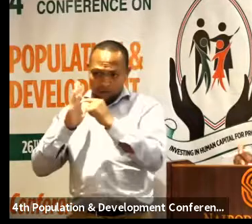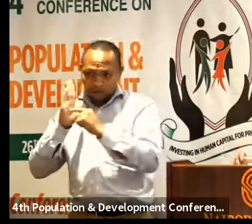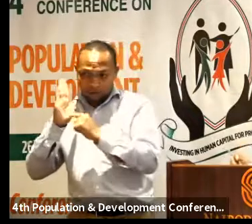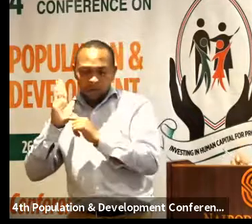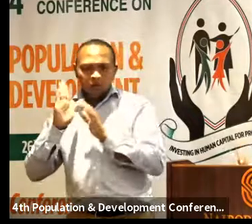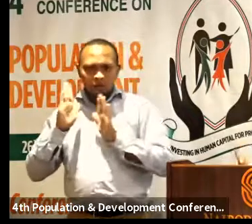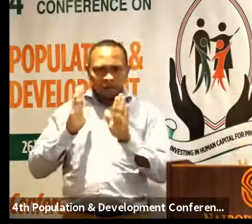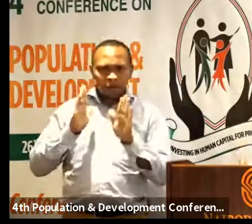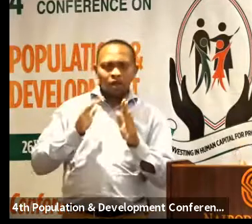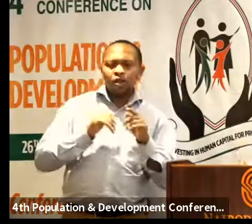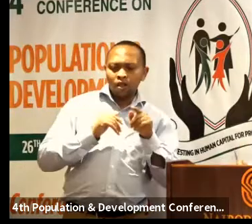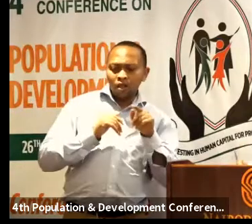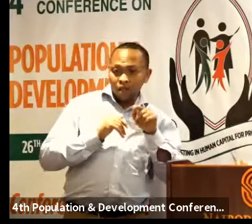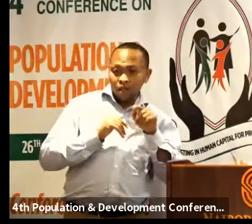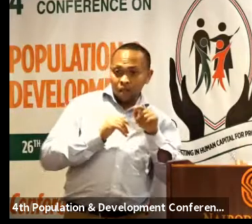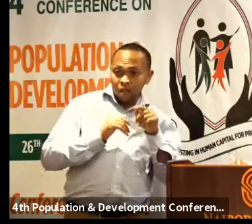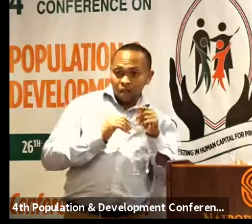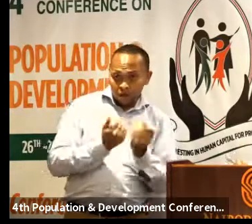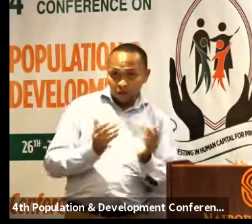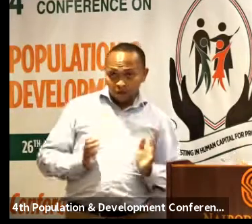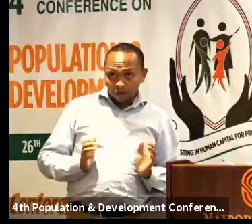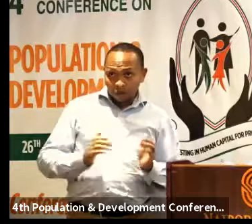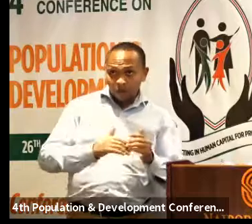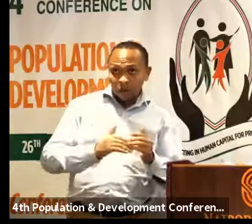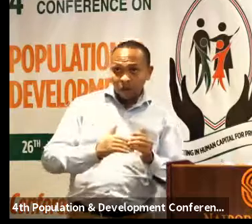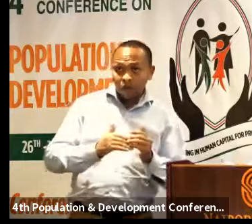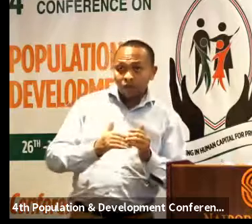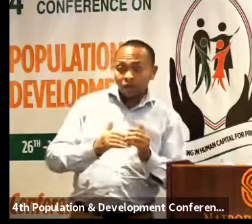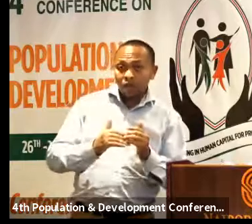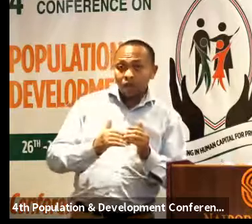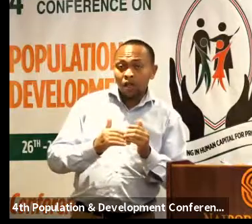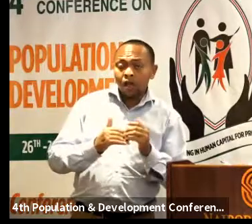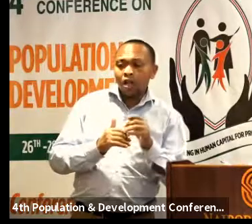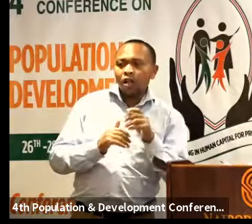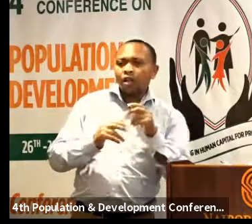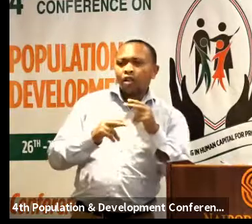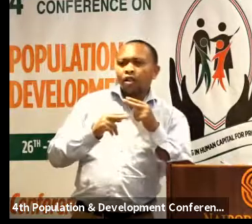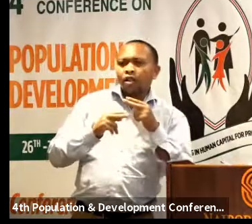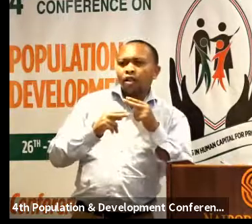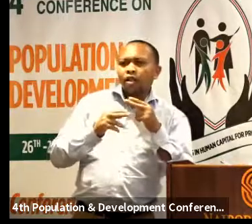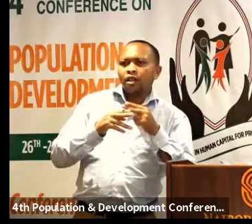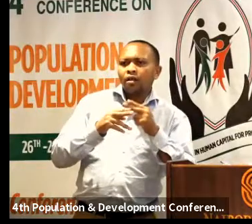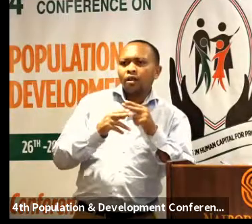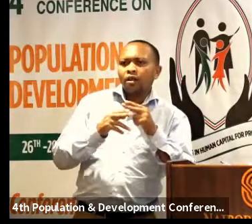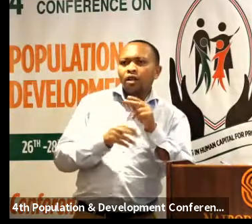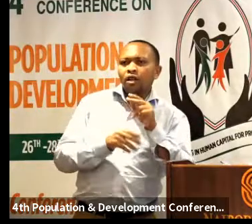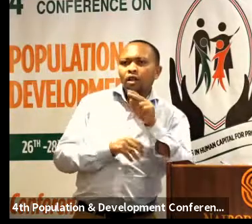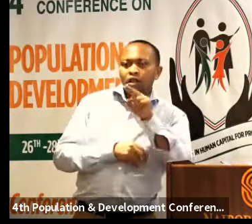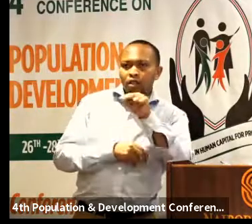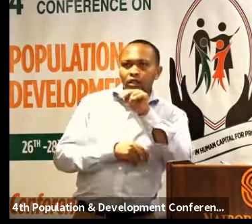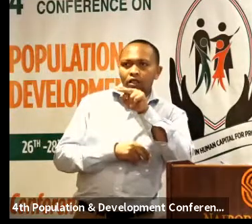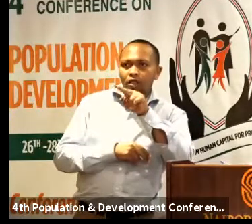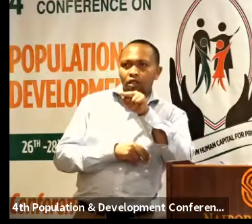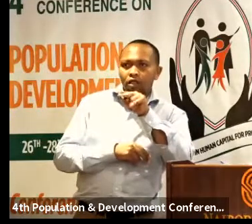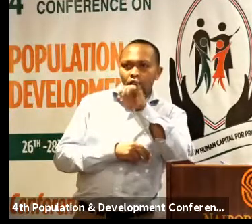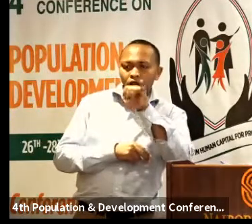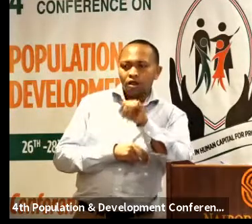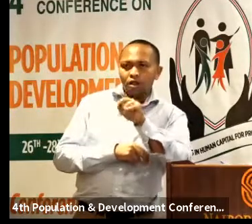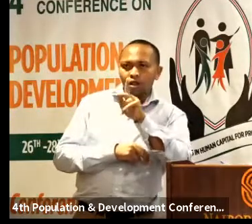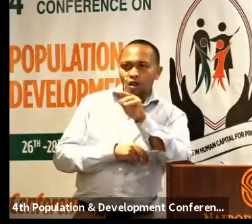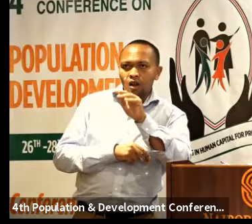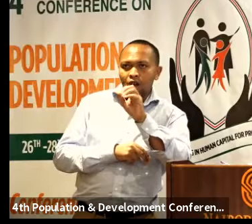Nyokabi, just introduce yourself and what you're doing now, please, to have their voice. Can you hear